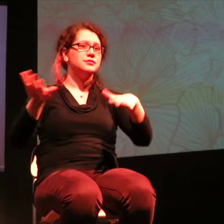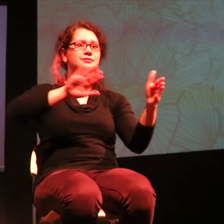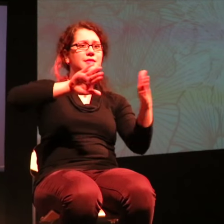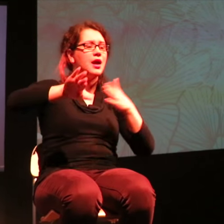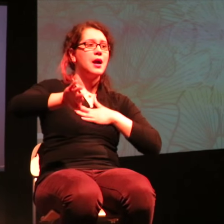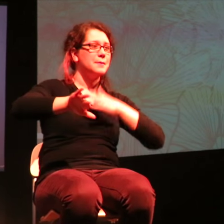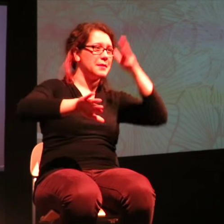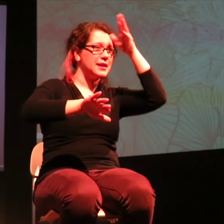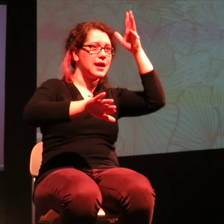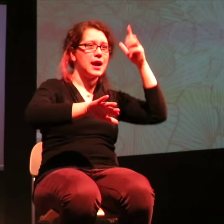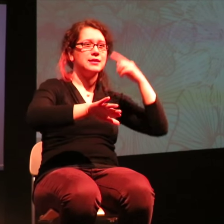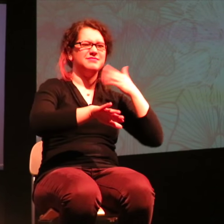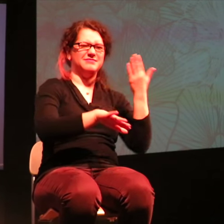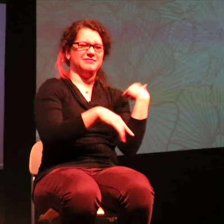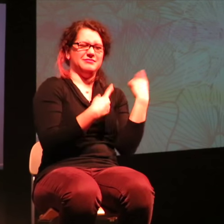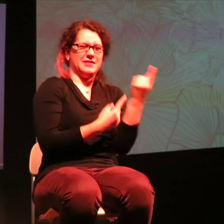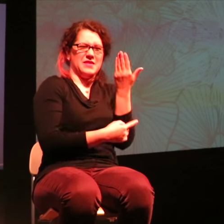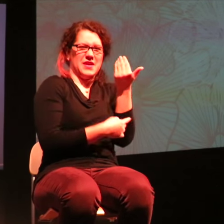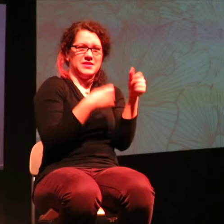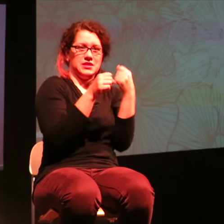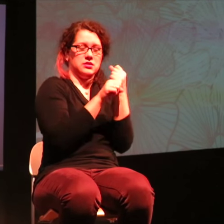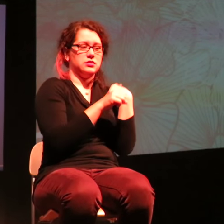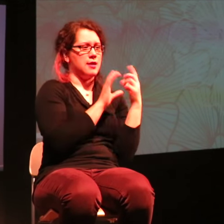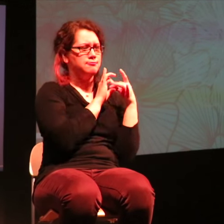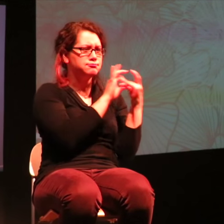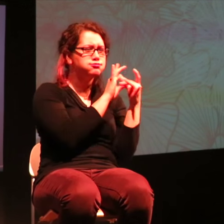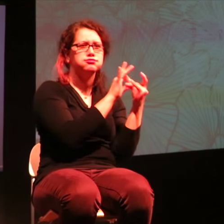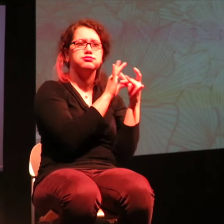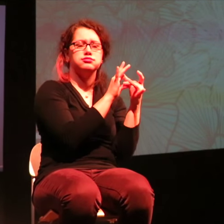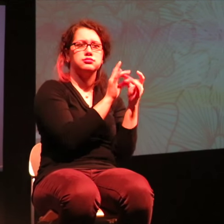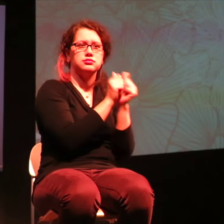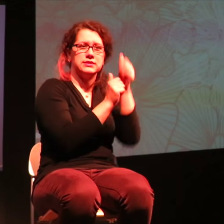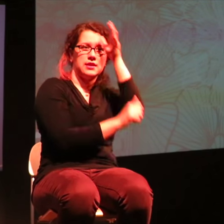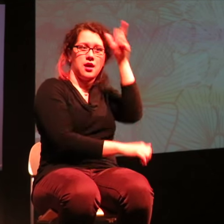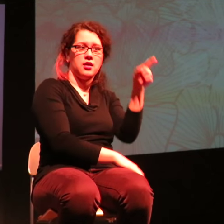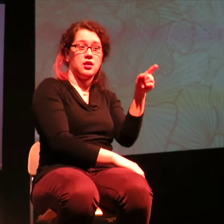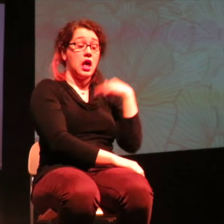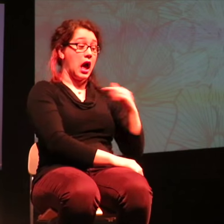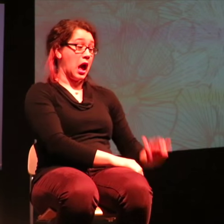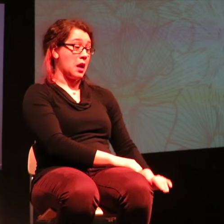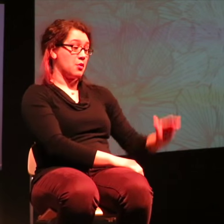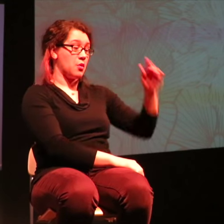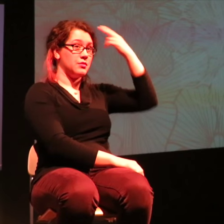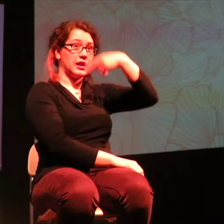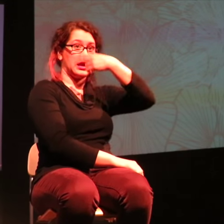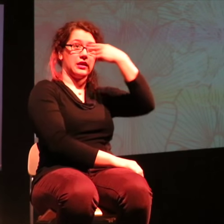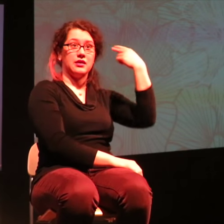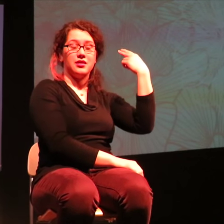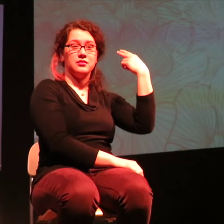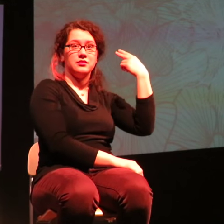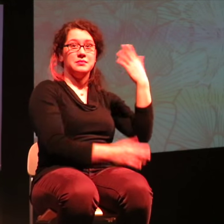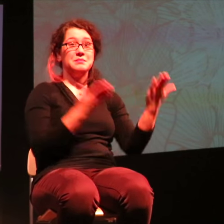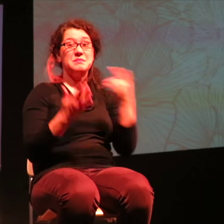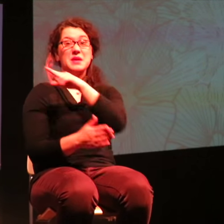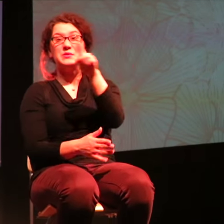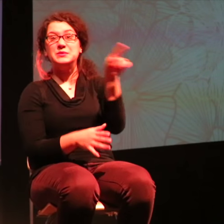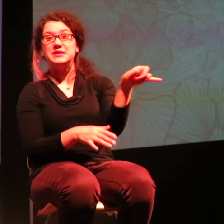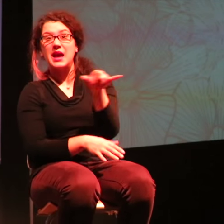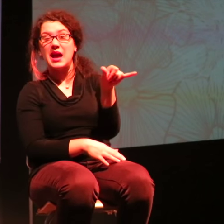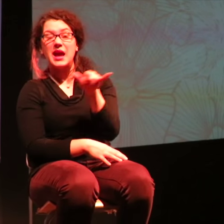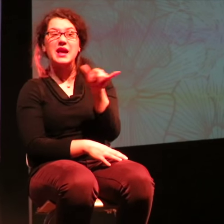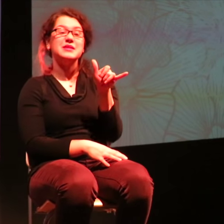in the last 15 years or so since I've been a Christian. But I was raised Catholic, and I don't know about you guys, maybe some of you are raised Catholic, maybe